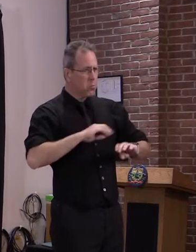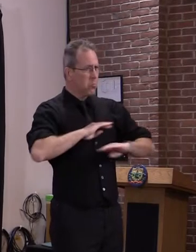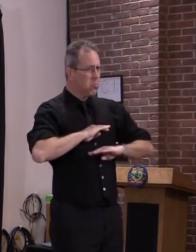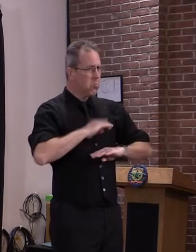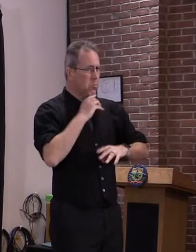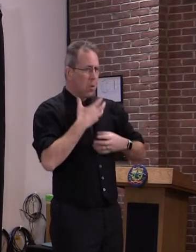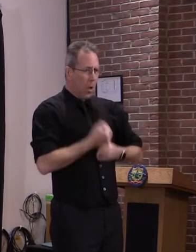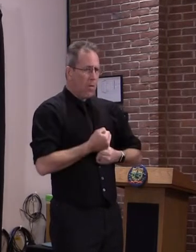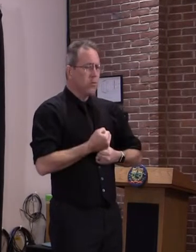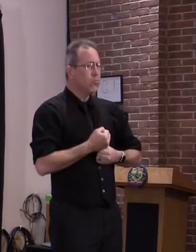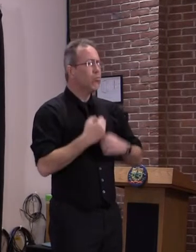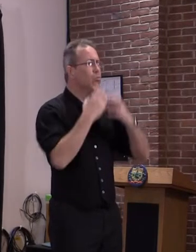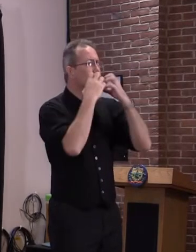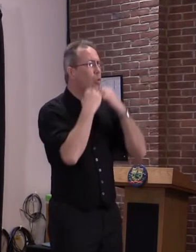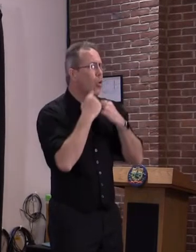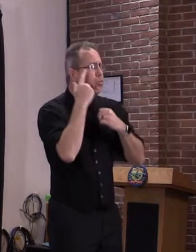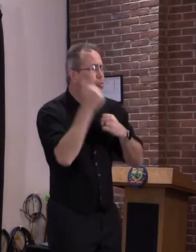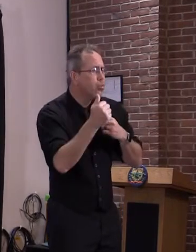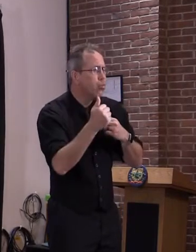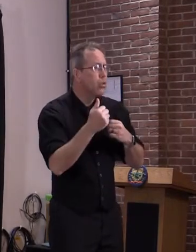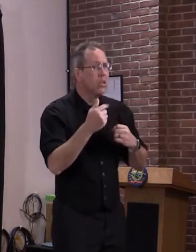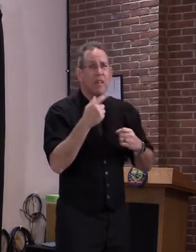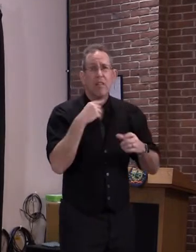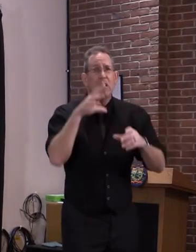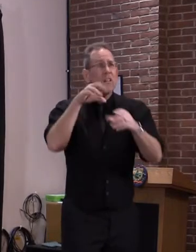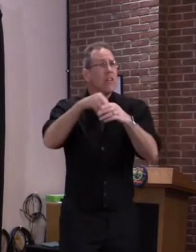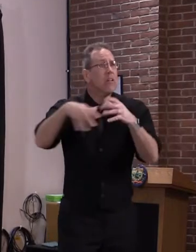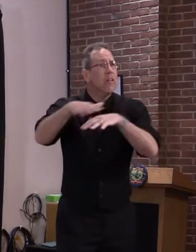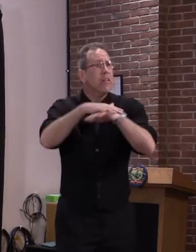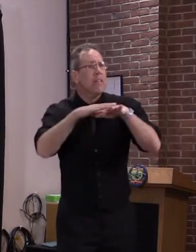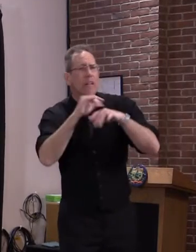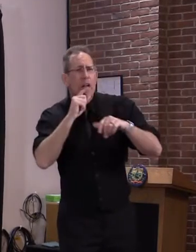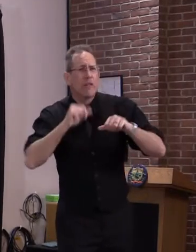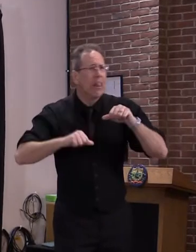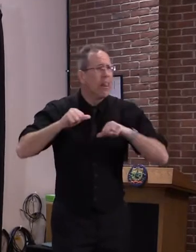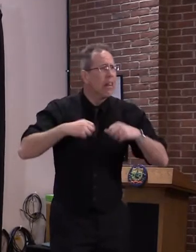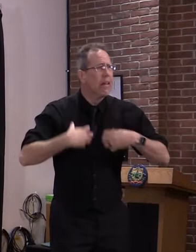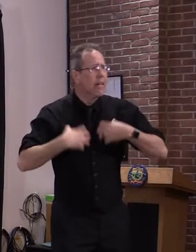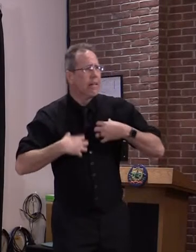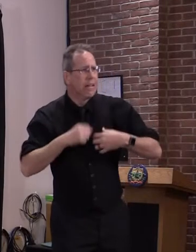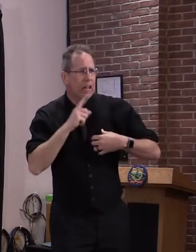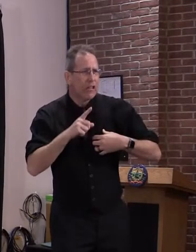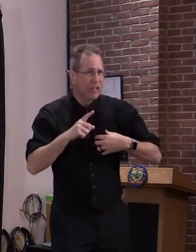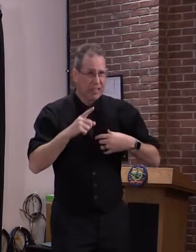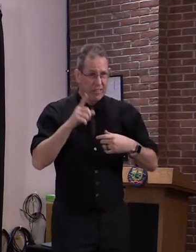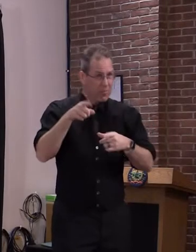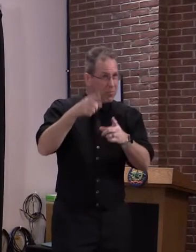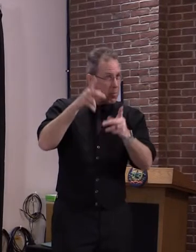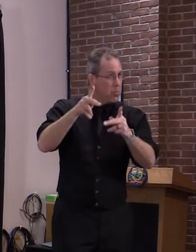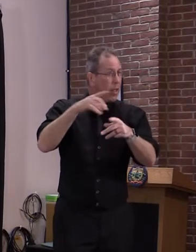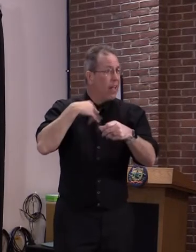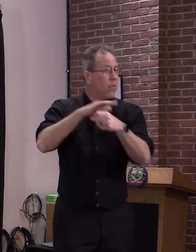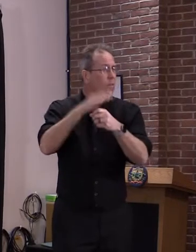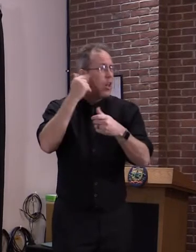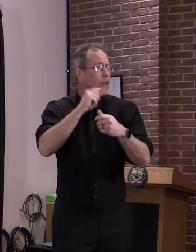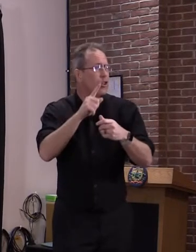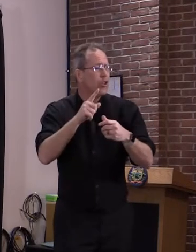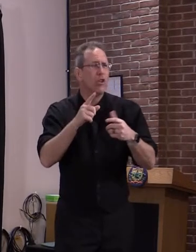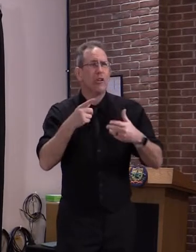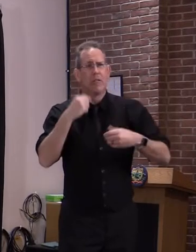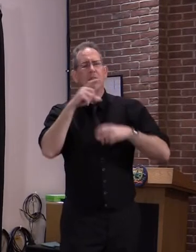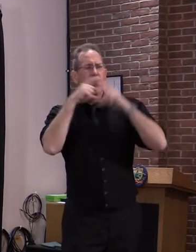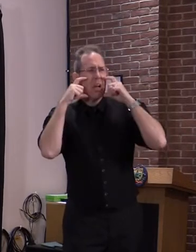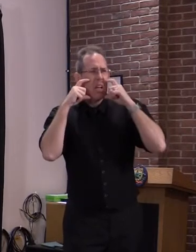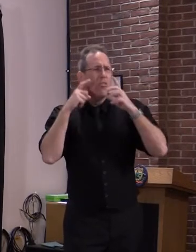treatment quickly through your healthcare provider if you do test positive. The list of health conditions that could put